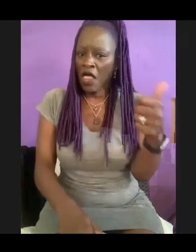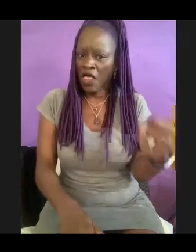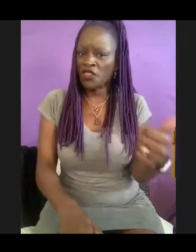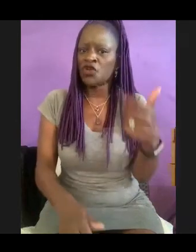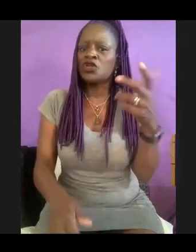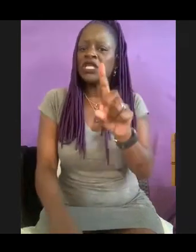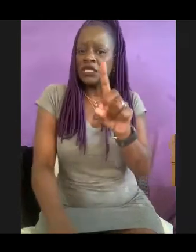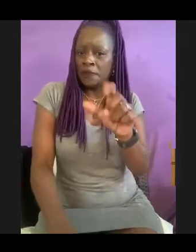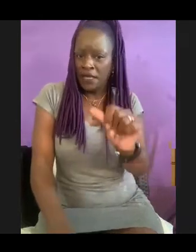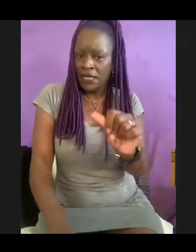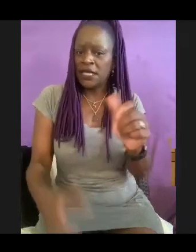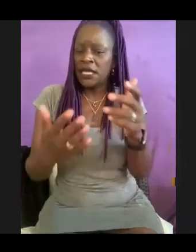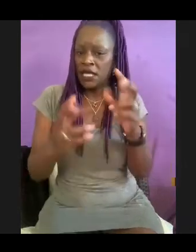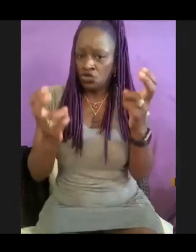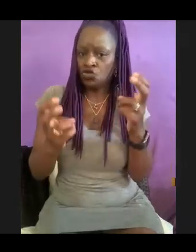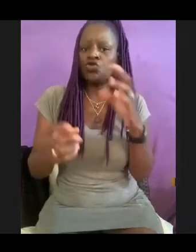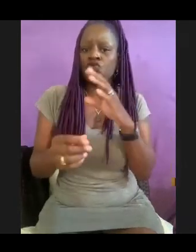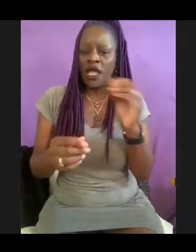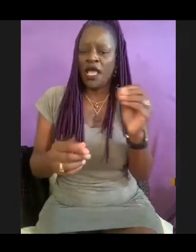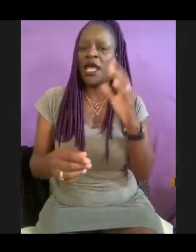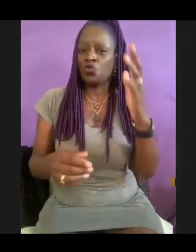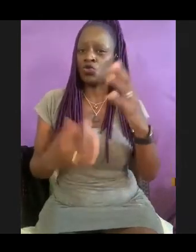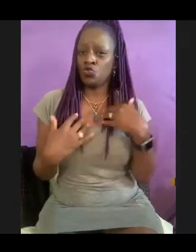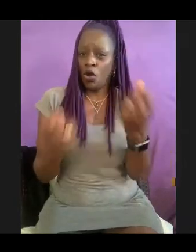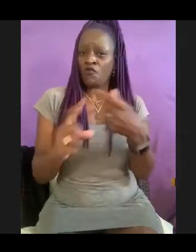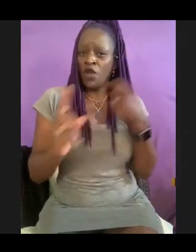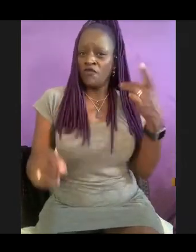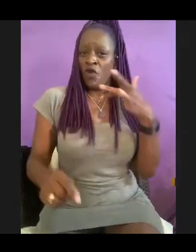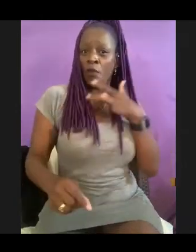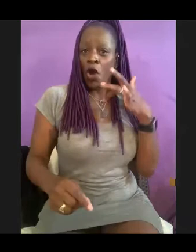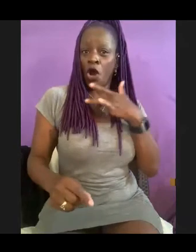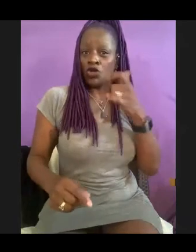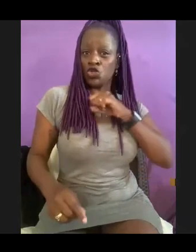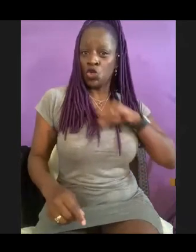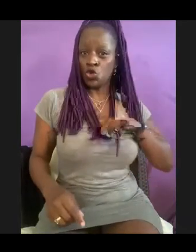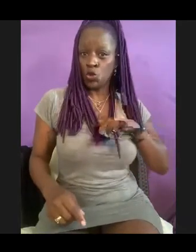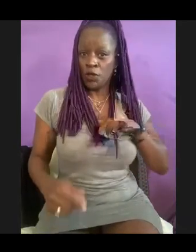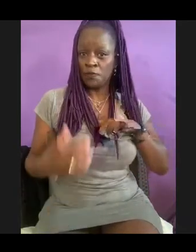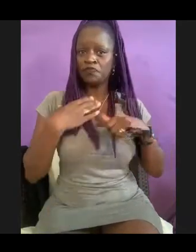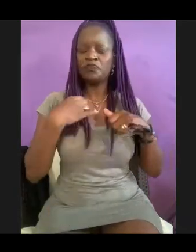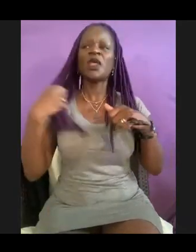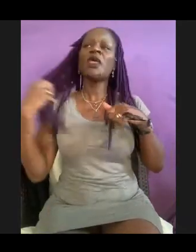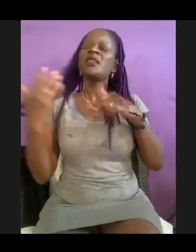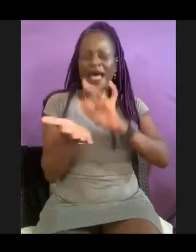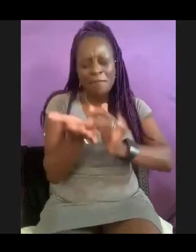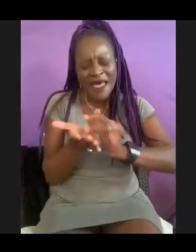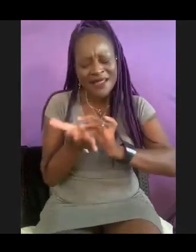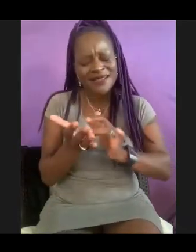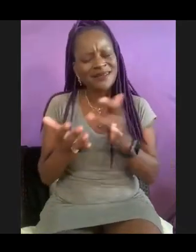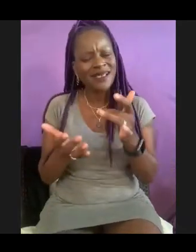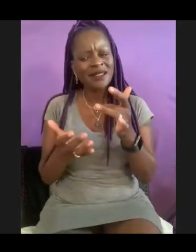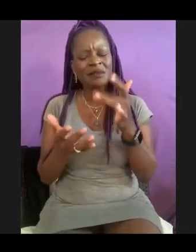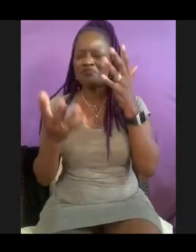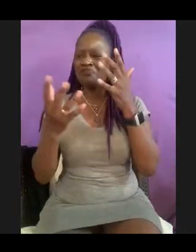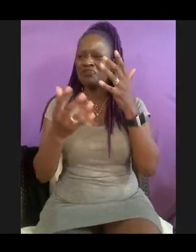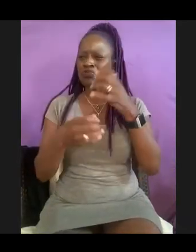heart surgery. His heart medication disoriented him. Upon